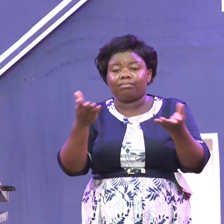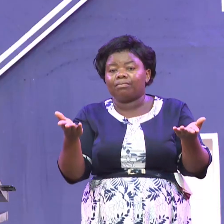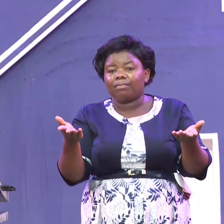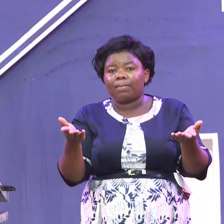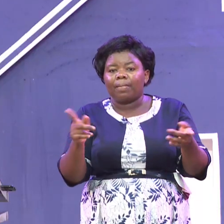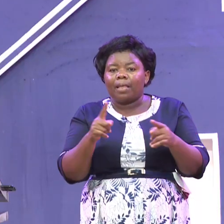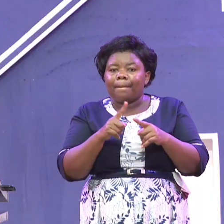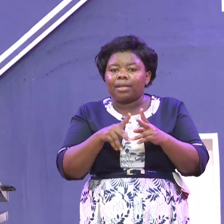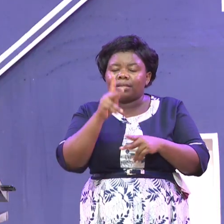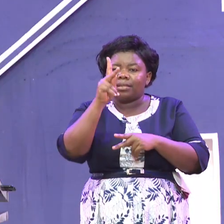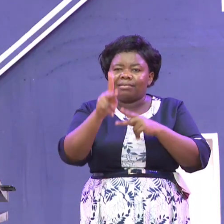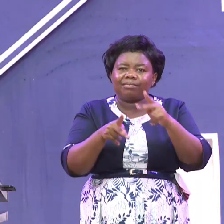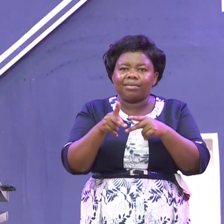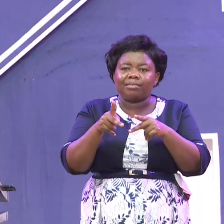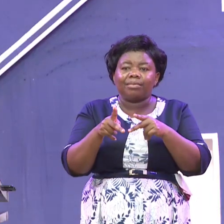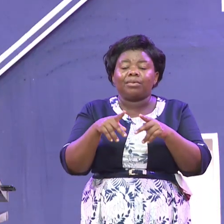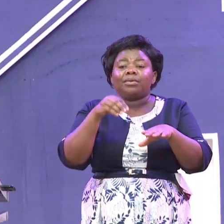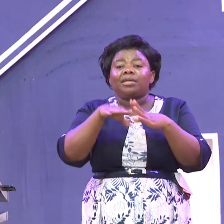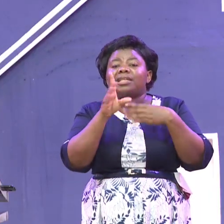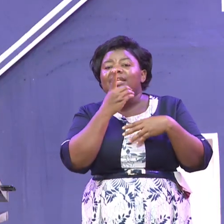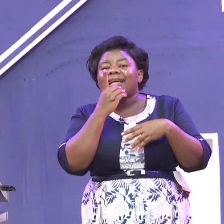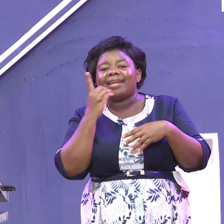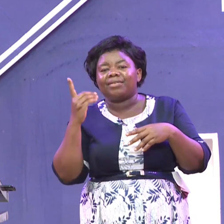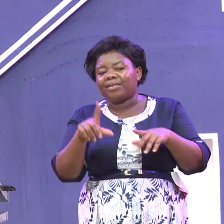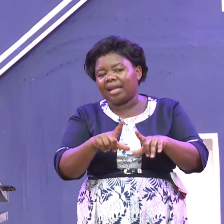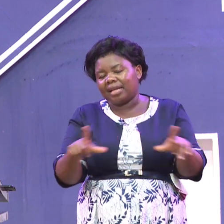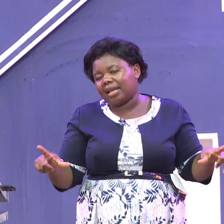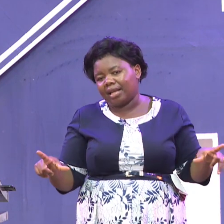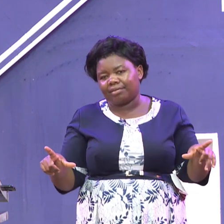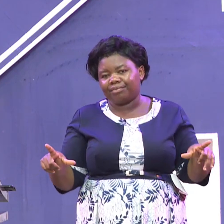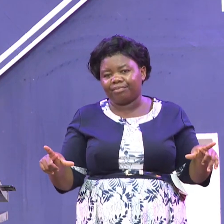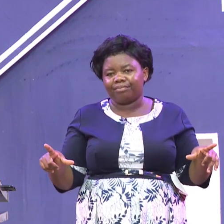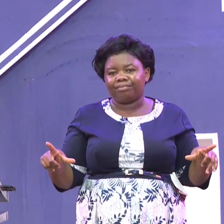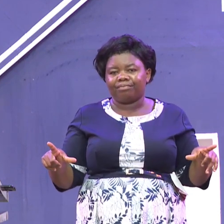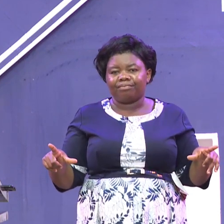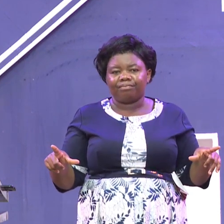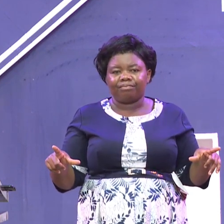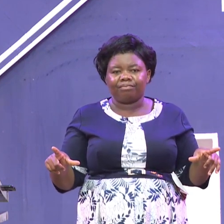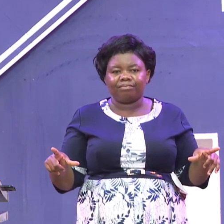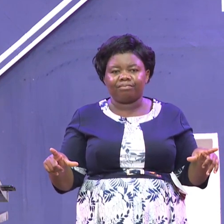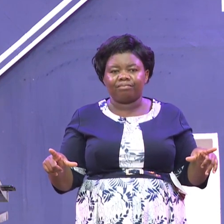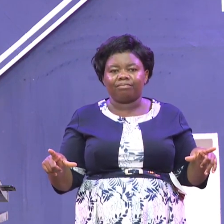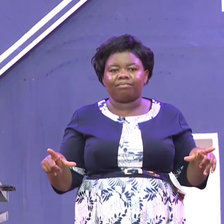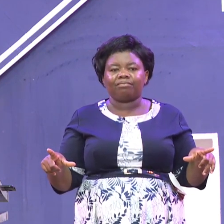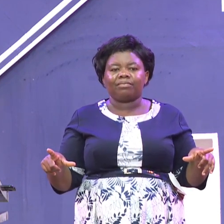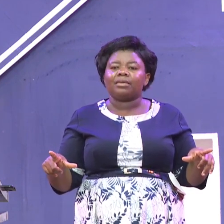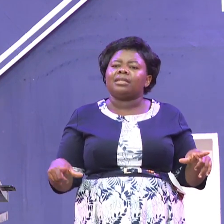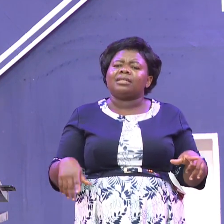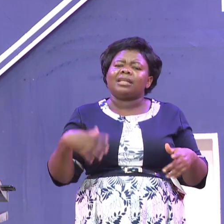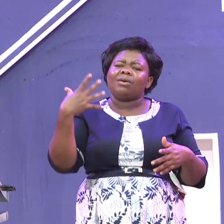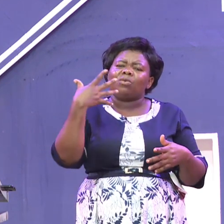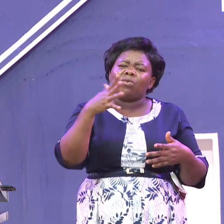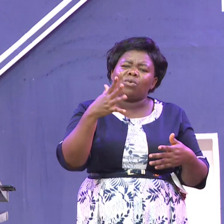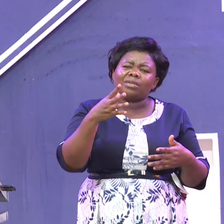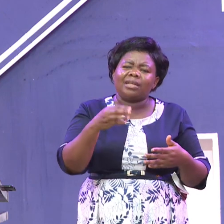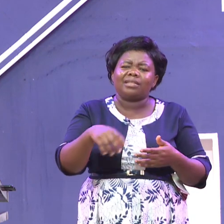Yeah, abali mu nsi ez'eddungu. But those people who live in desert places, amazzi batuyita tuzzi.